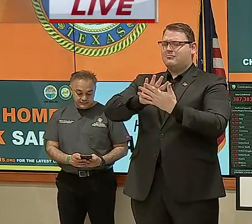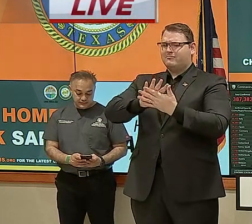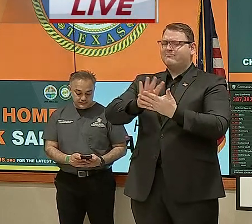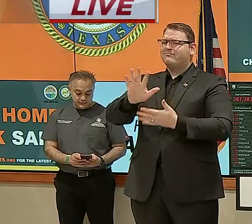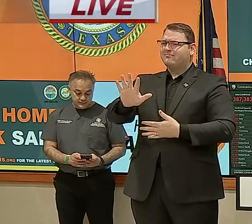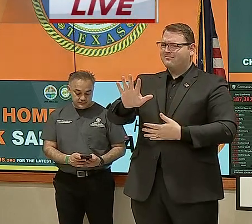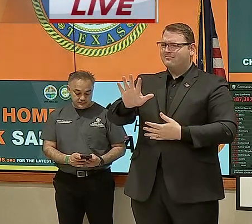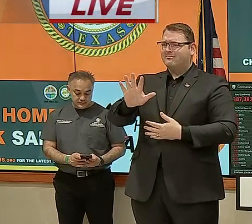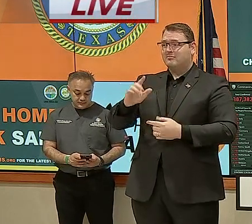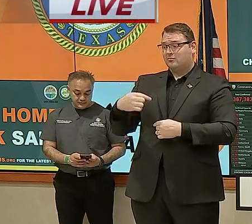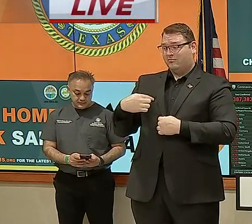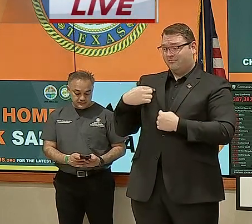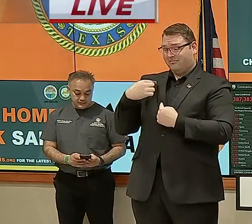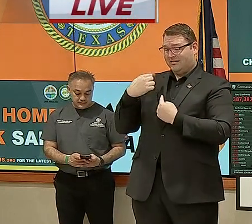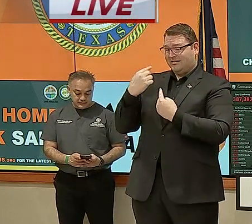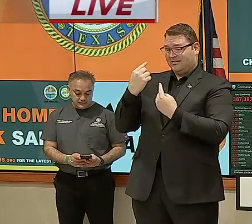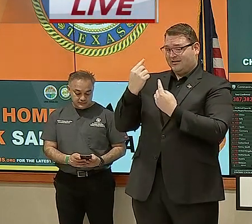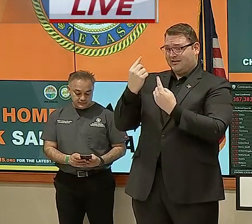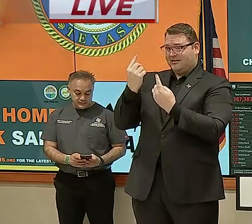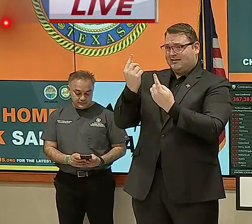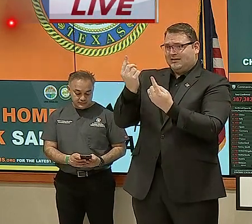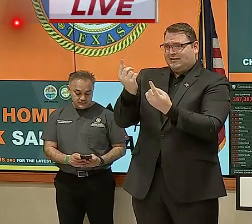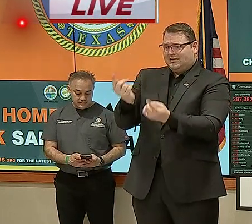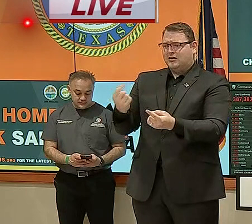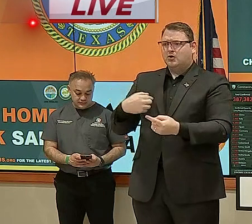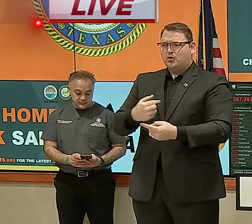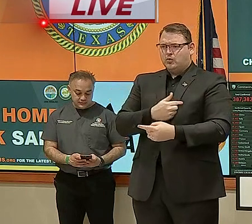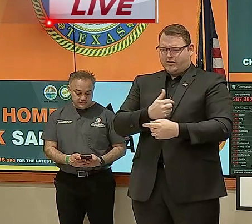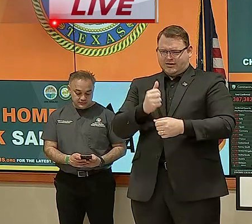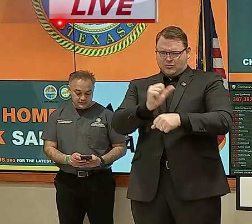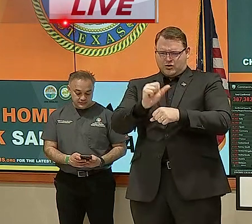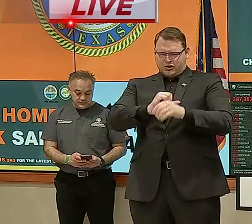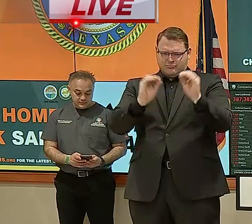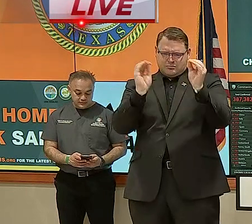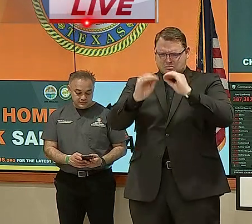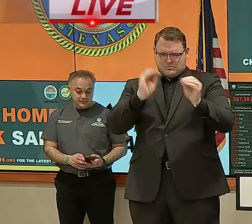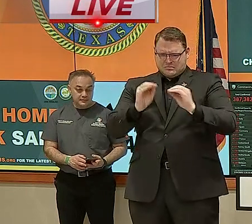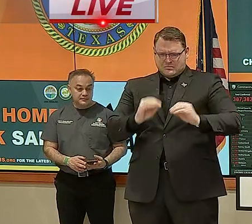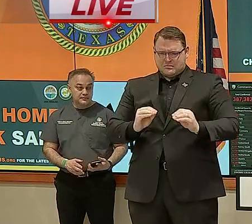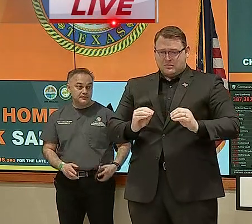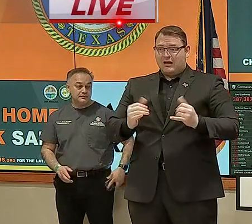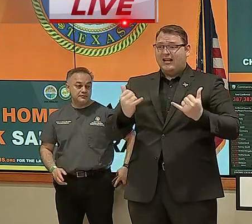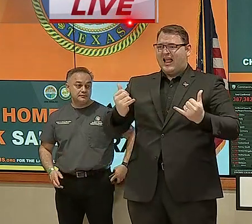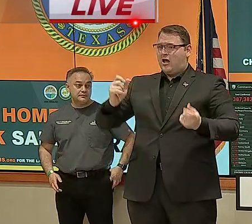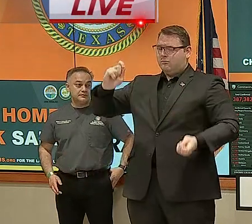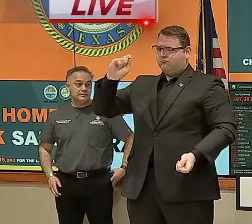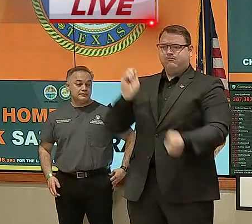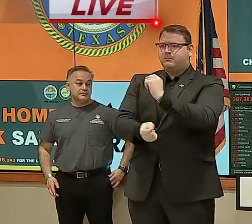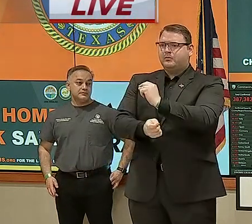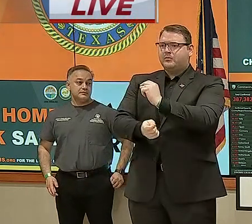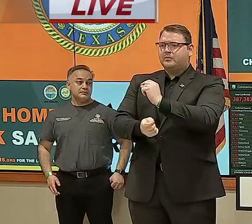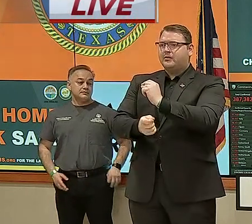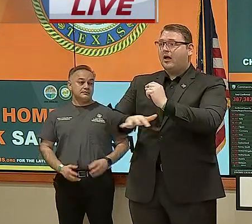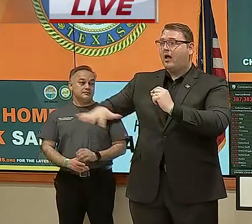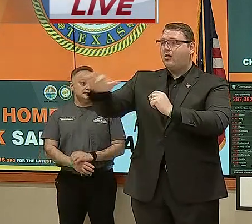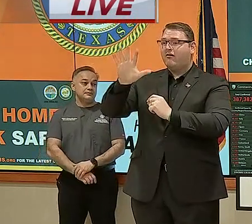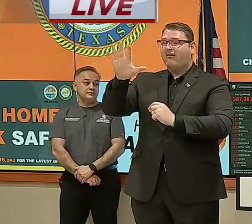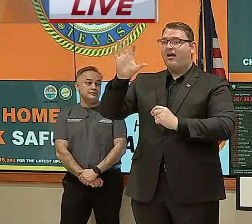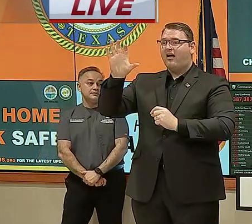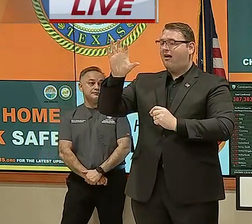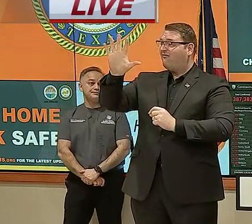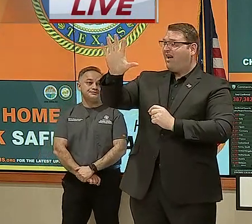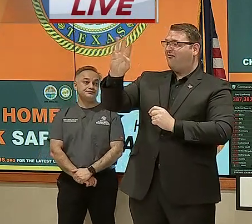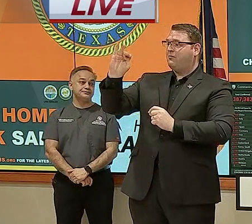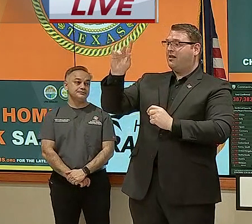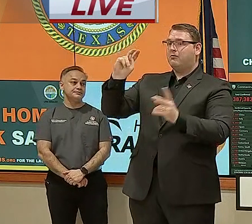You can't flip the switch and turn the lights off on a county of 5 million people, and that is not what this is.